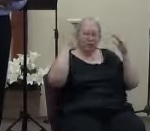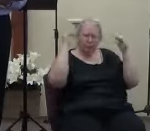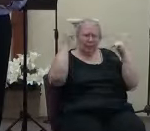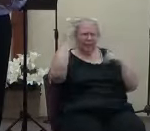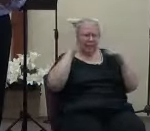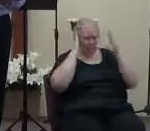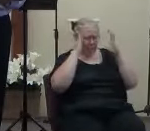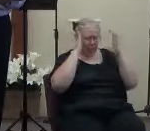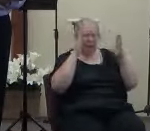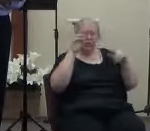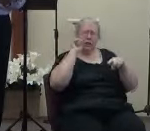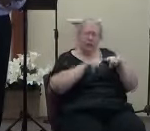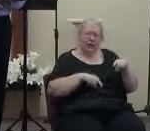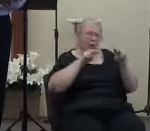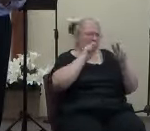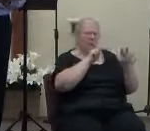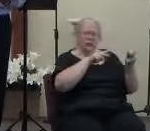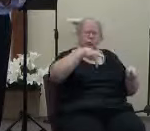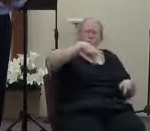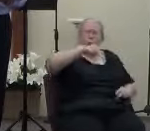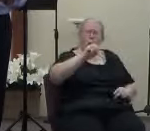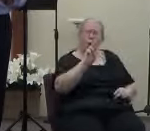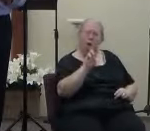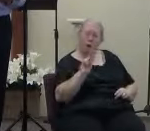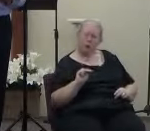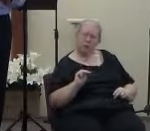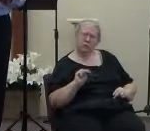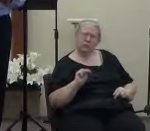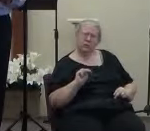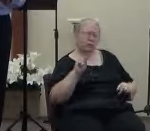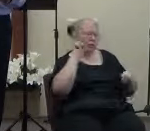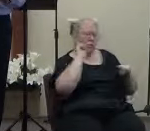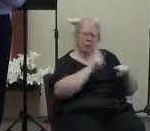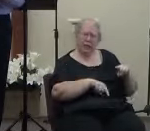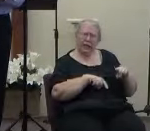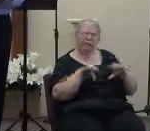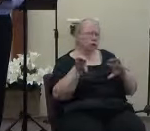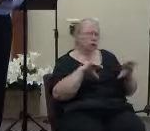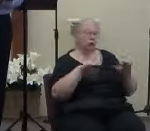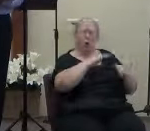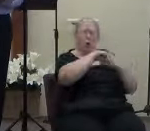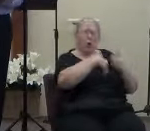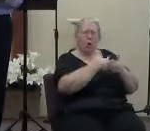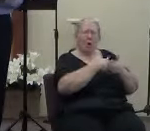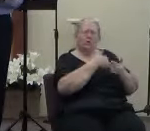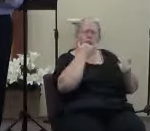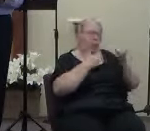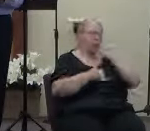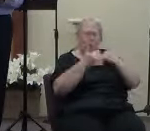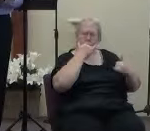pornography. You can't do this. You can't do that. You can't do it because I've commanded you not to.